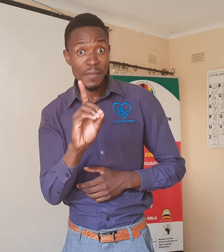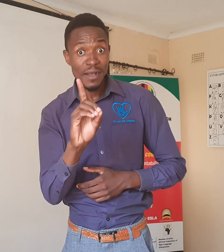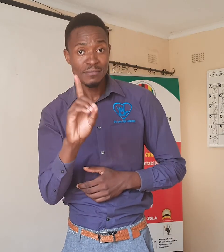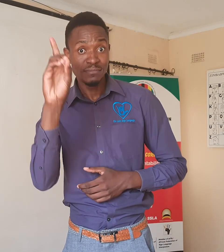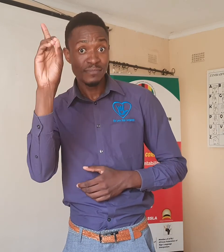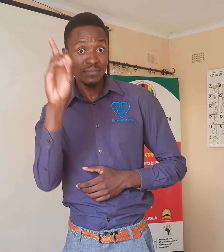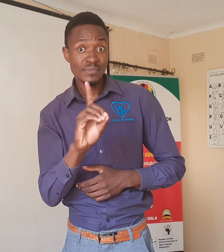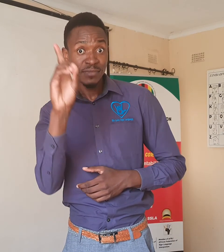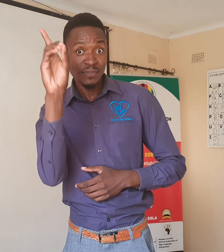December.